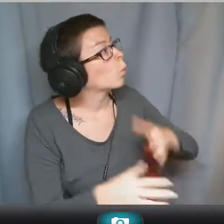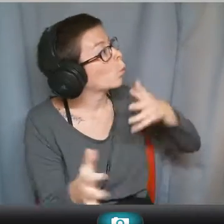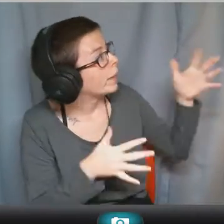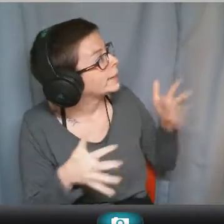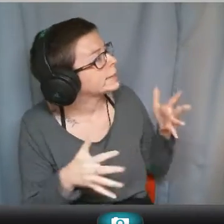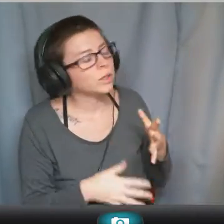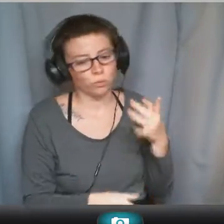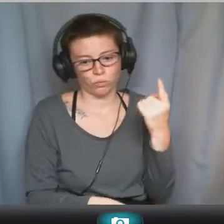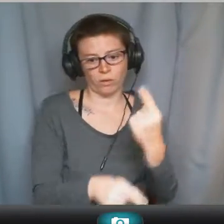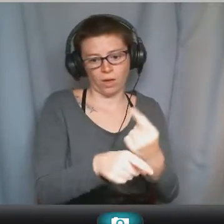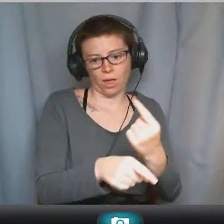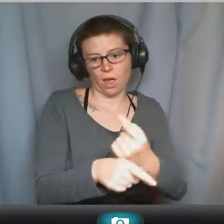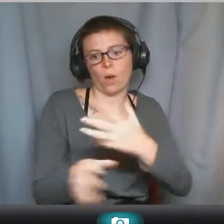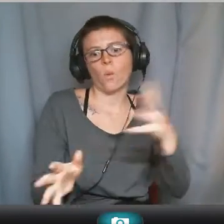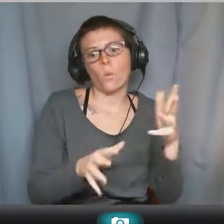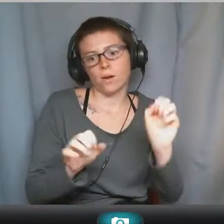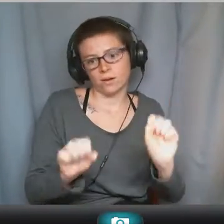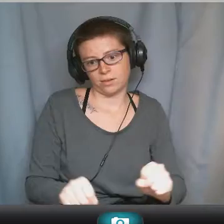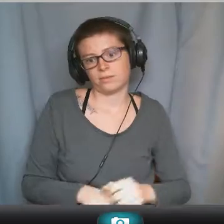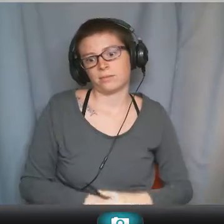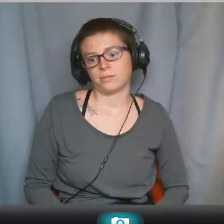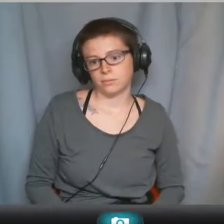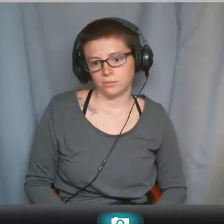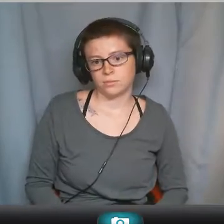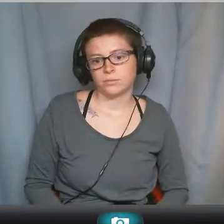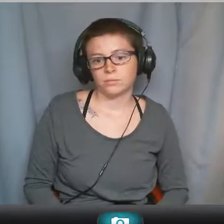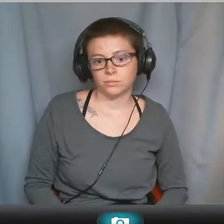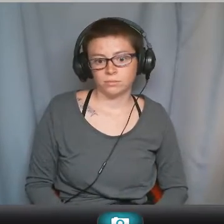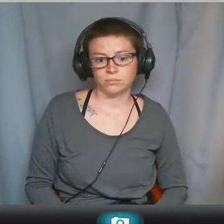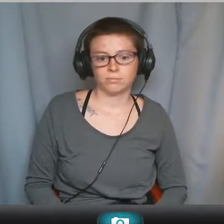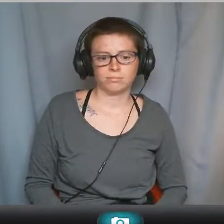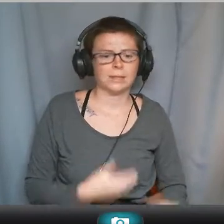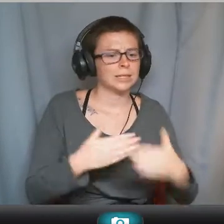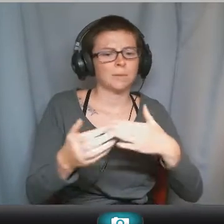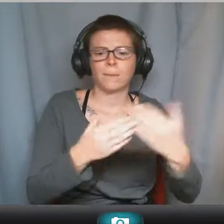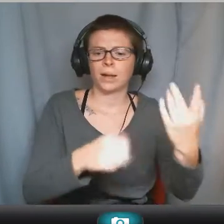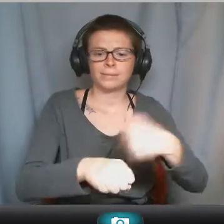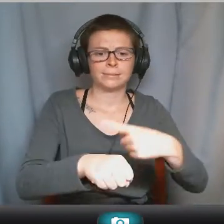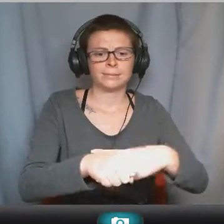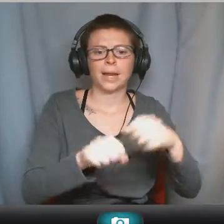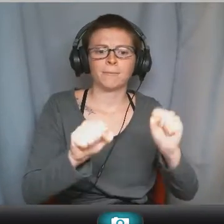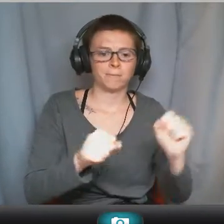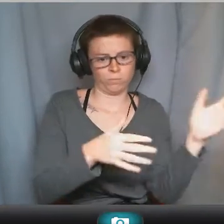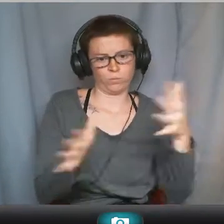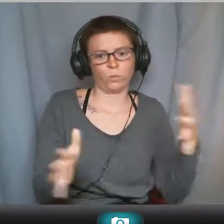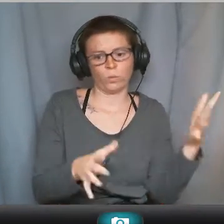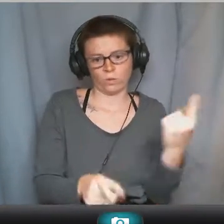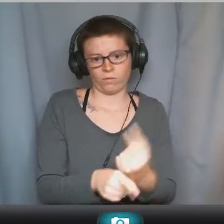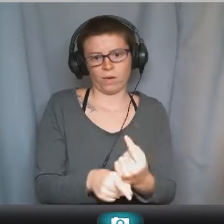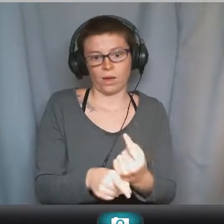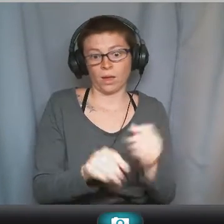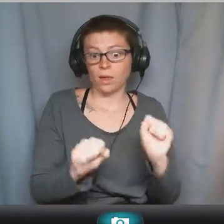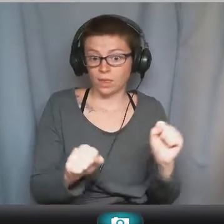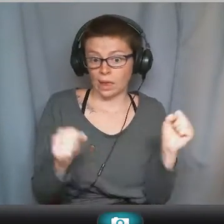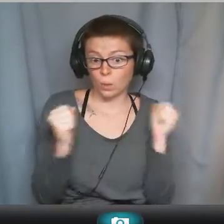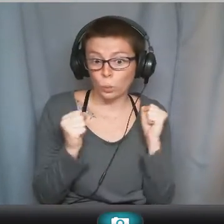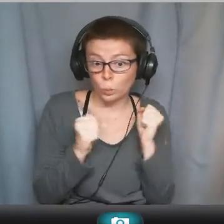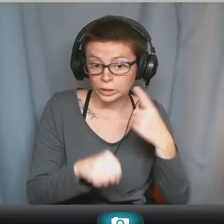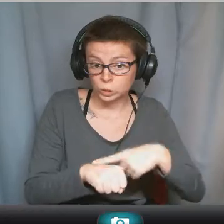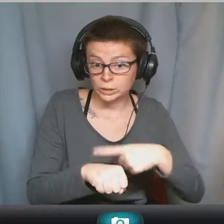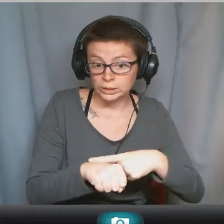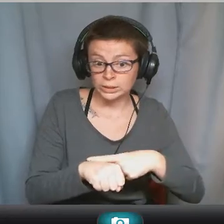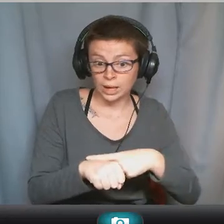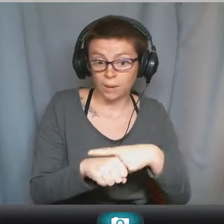any time, can't it? Okay. Can there be wind in the wintertime? How would that wind in the wintertime